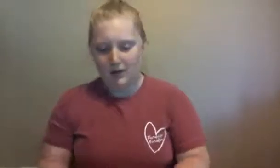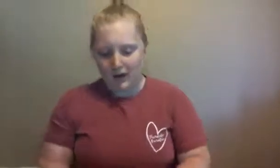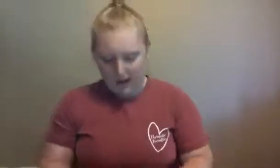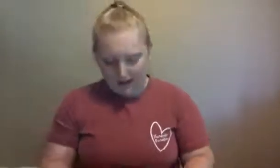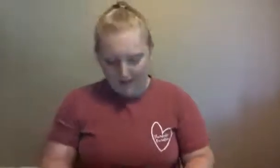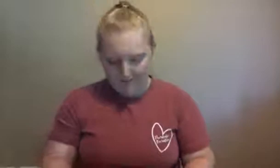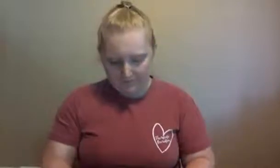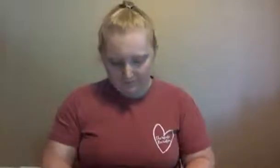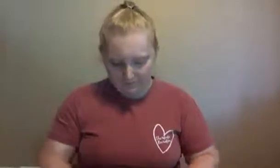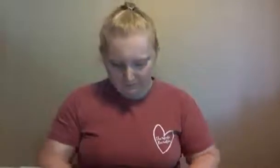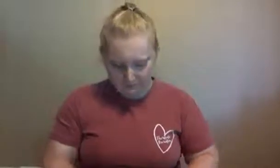Okay.